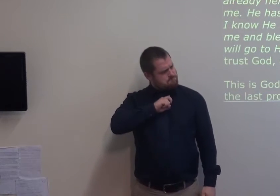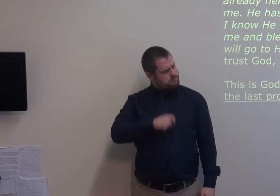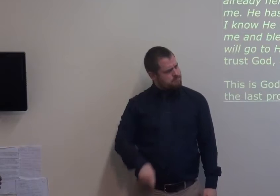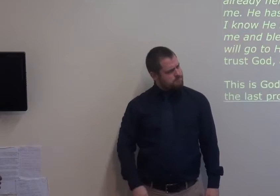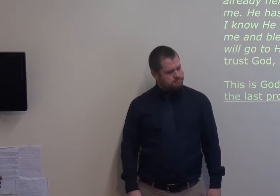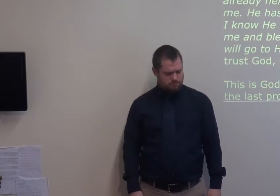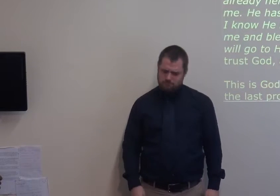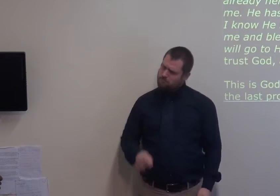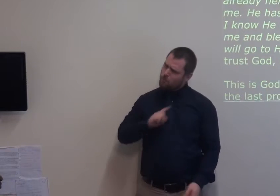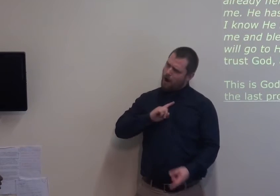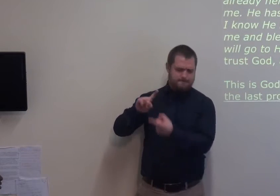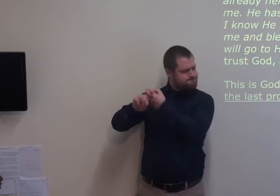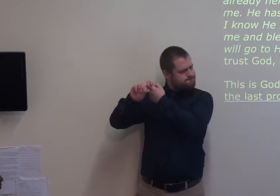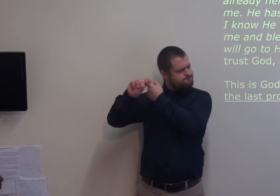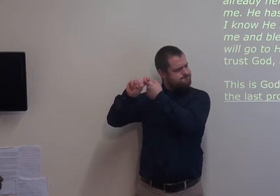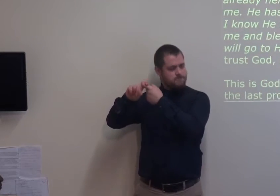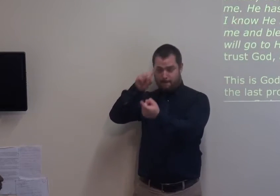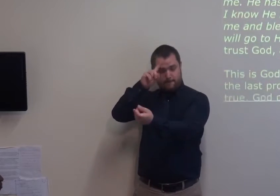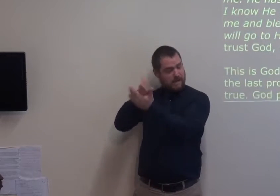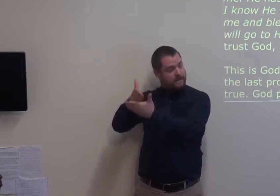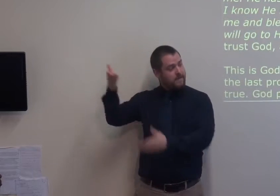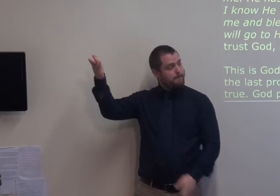I trust God and I believe him.